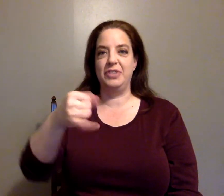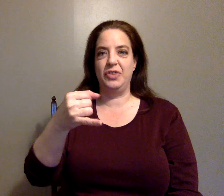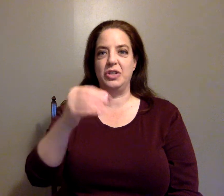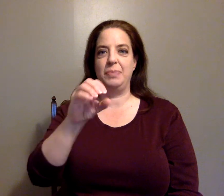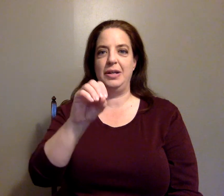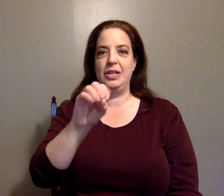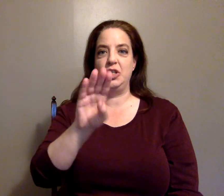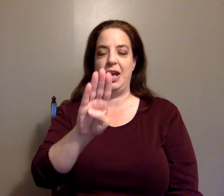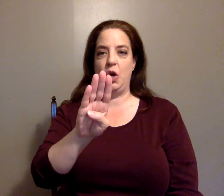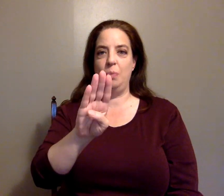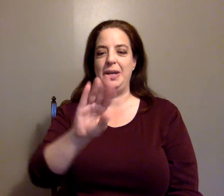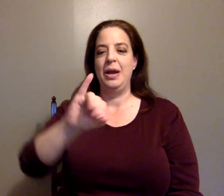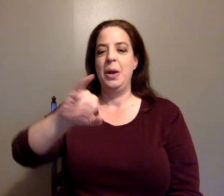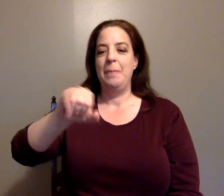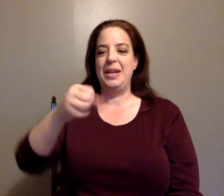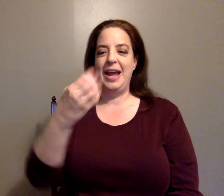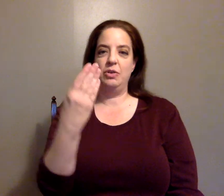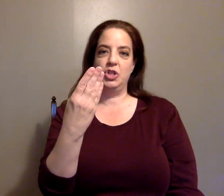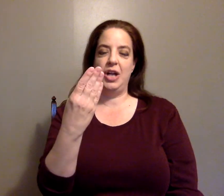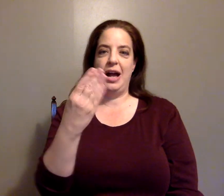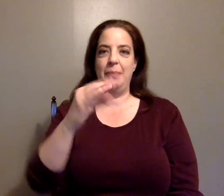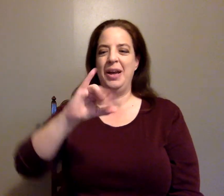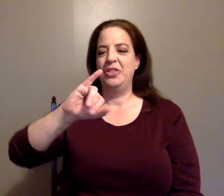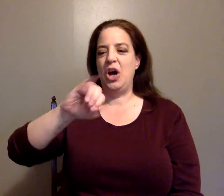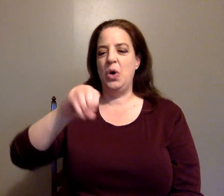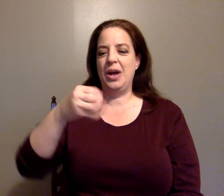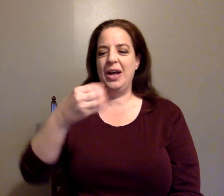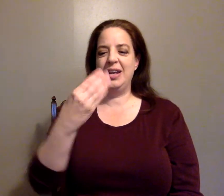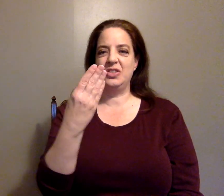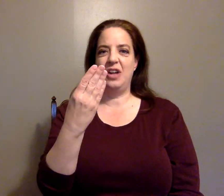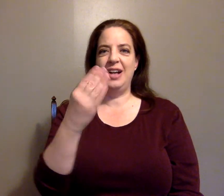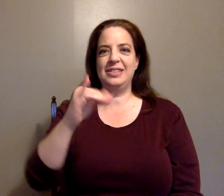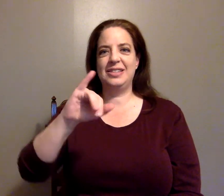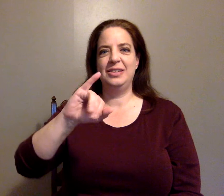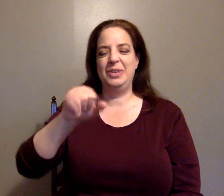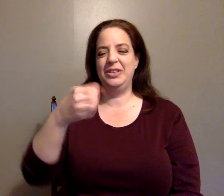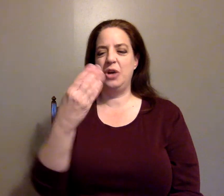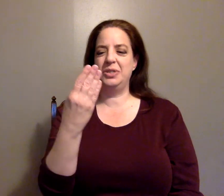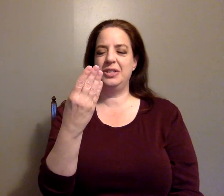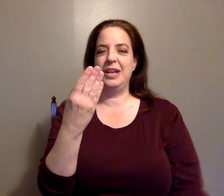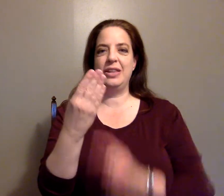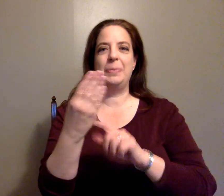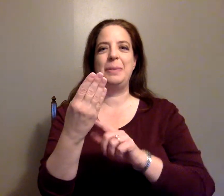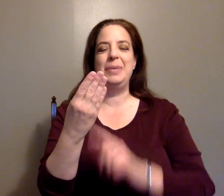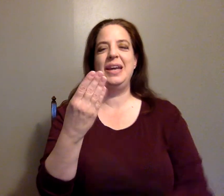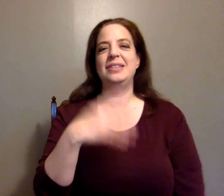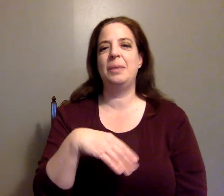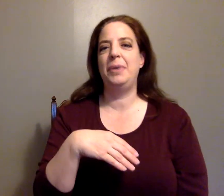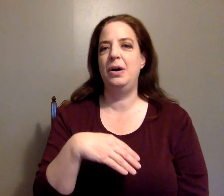finger spelling, J-O-B, but now job, the O kind of gets lost. Well, the O's still kind of there, but the B ends up palm